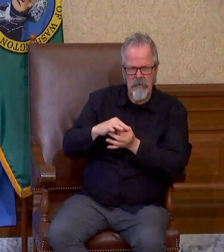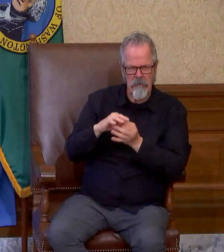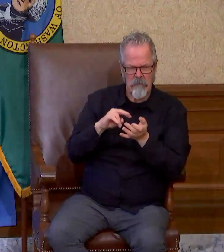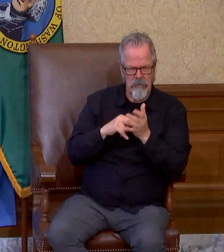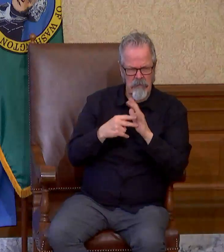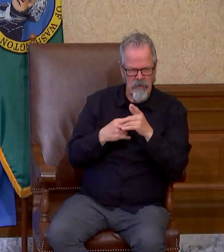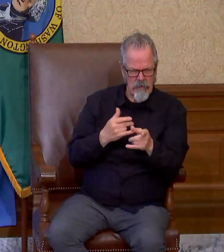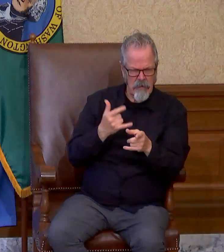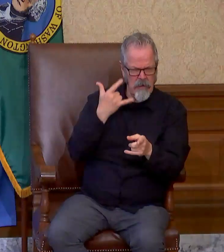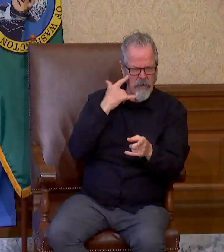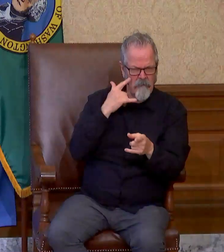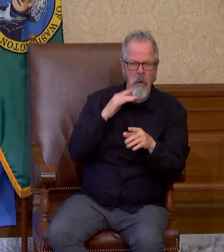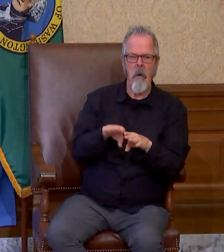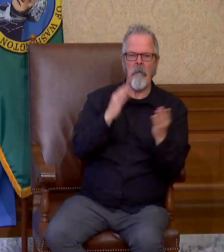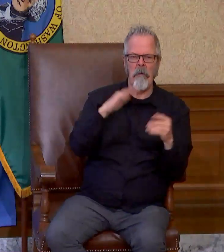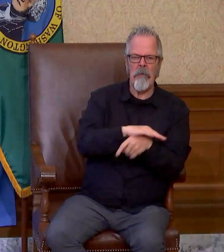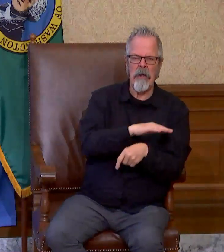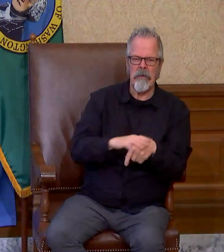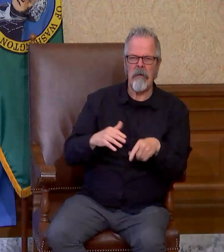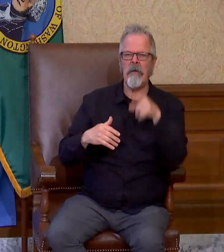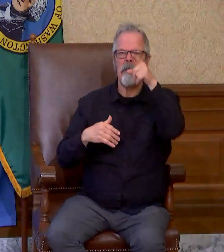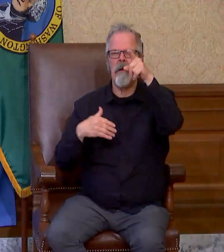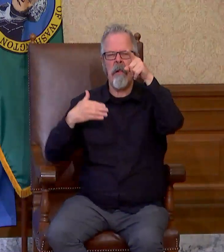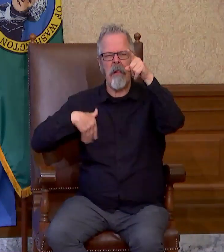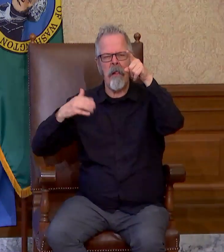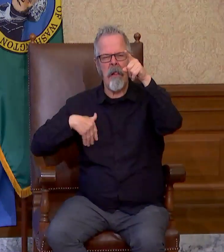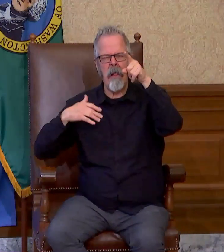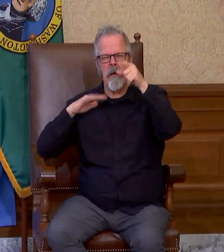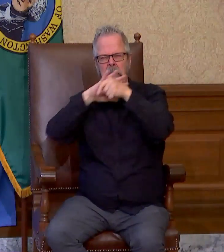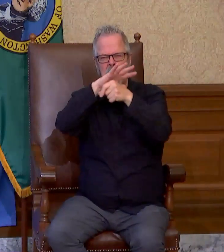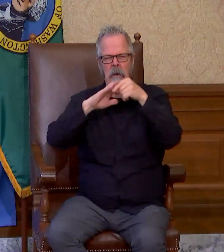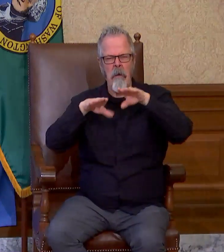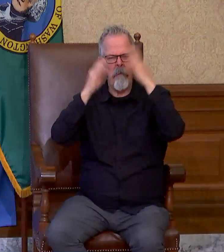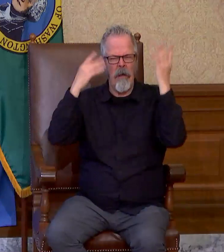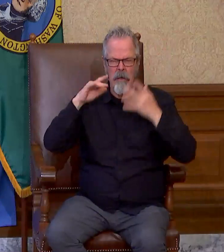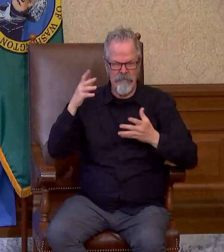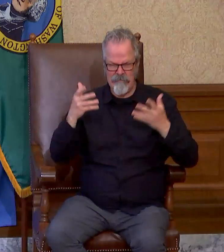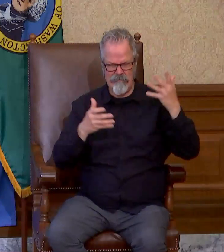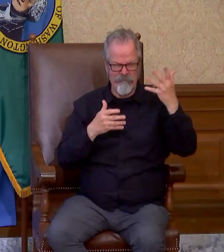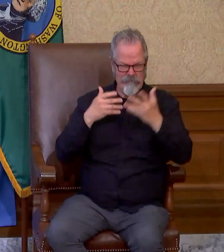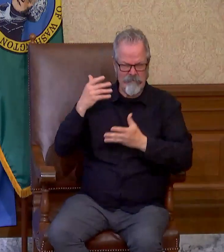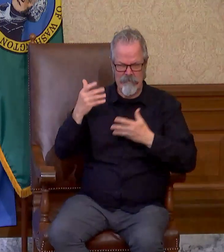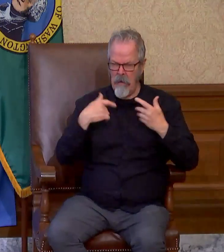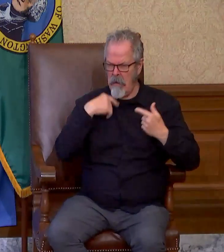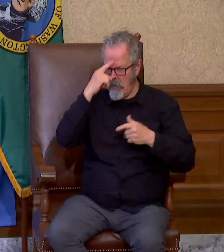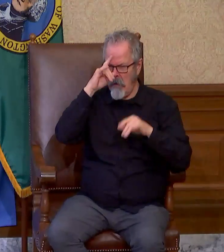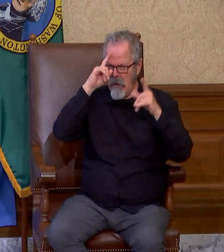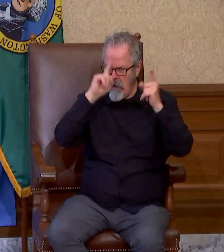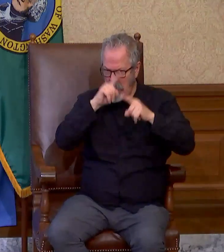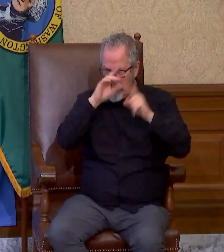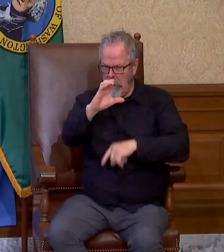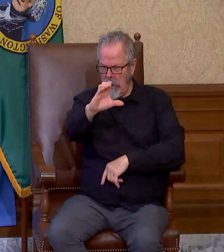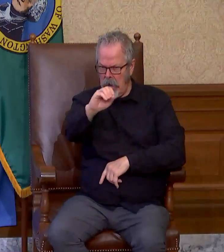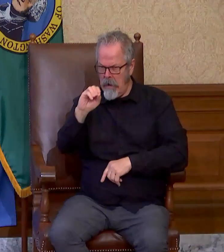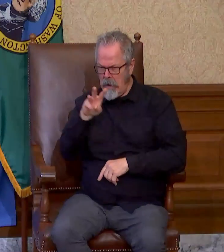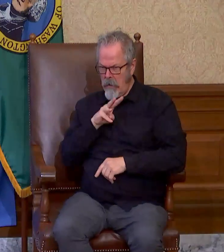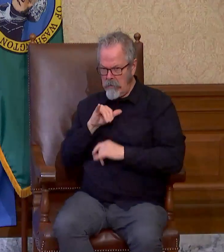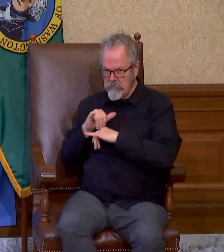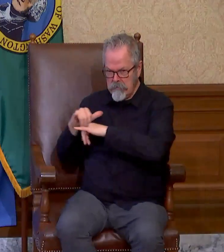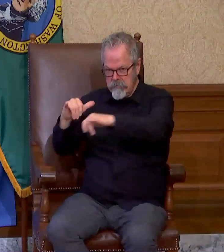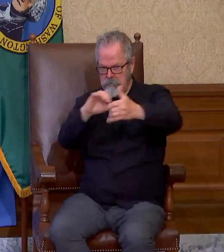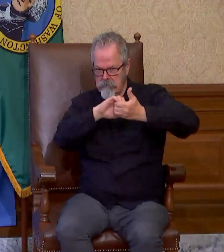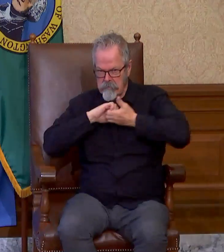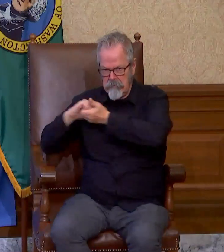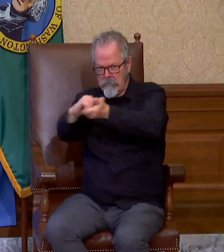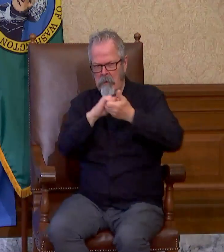decision-making, because we recognize our states are different. We're at different places on the curve. We were hit first and hardest. It's one of the